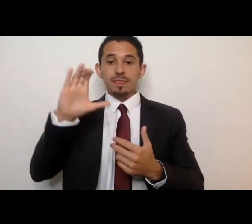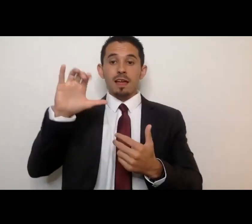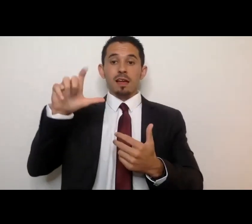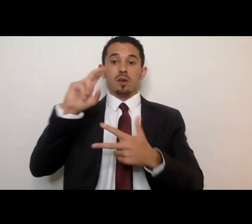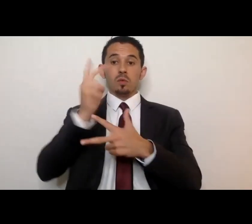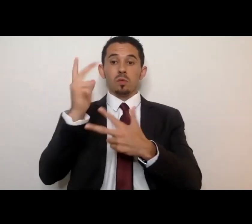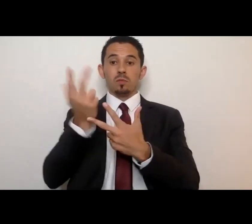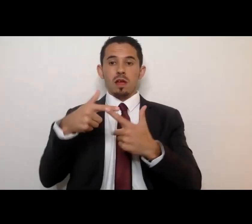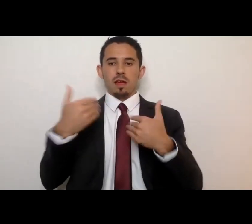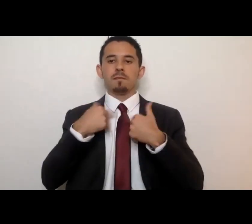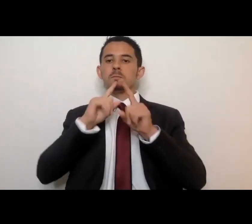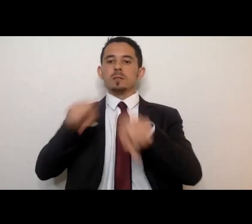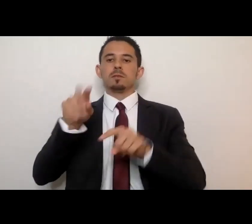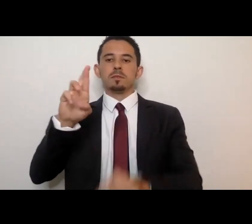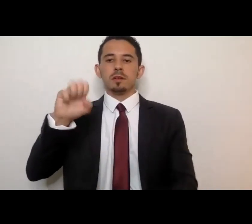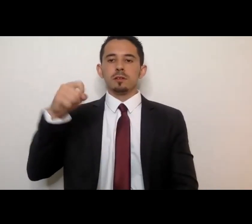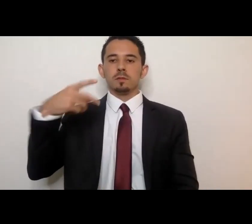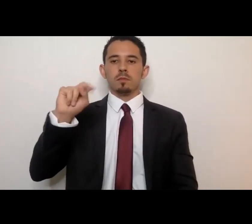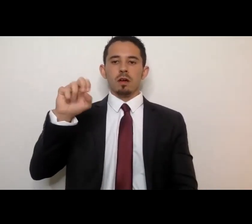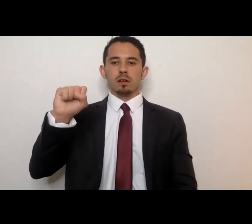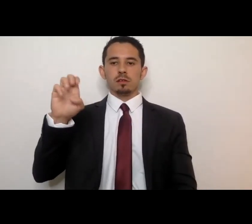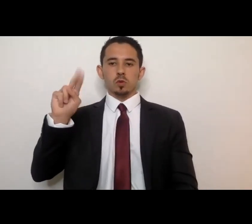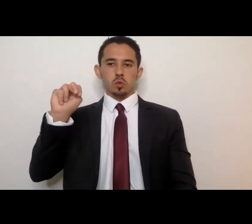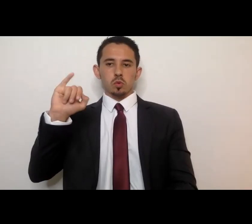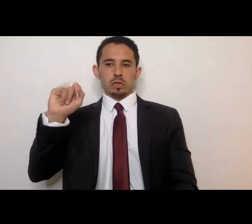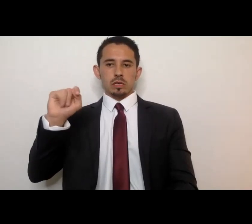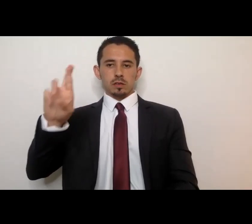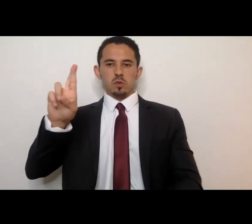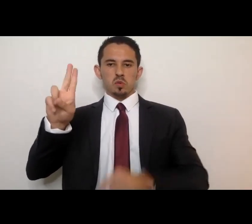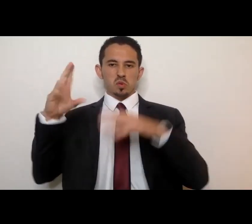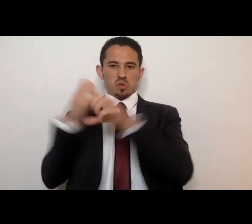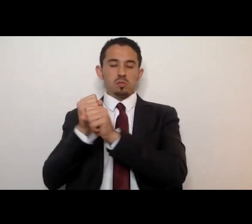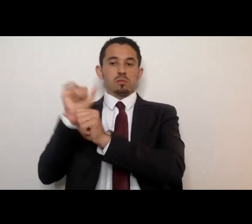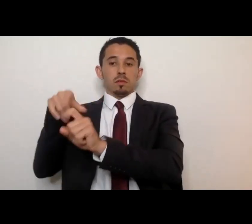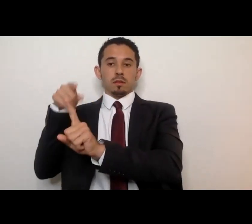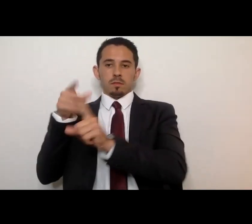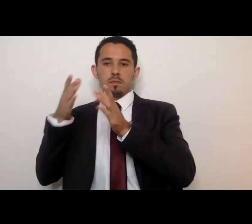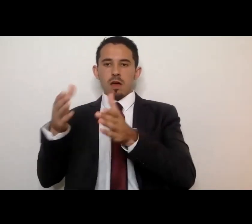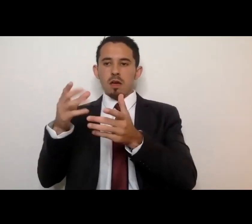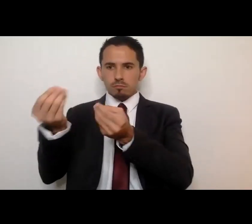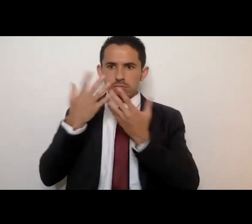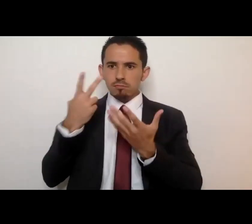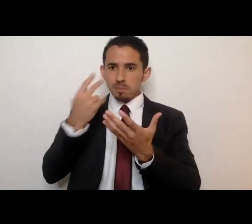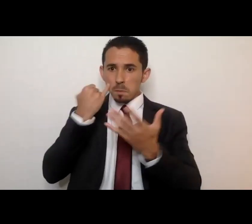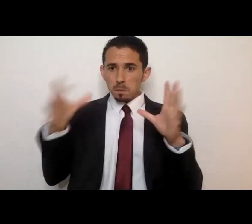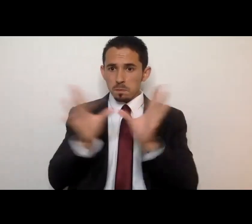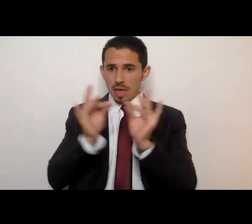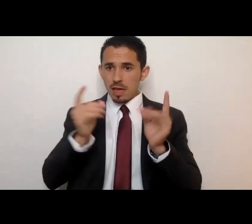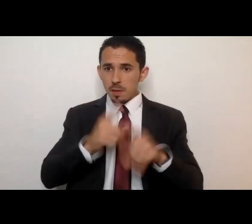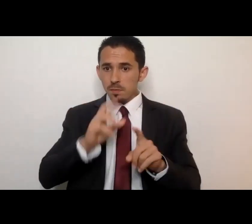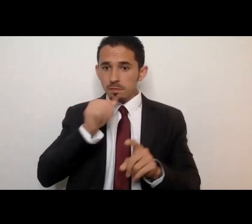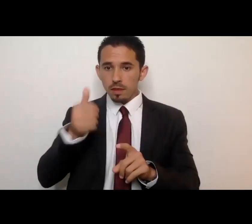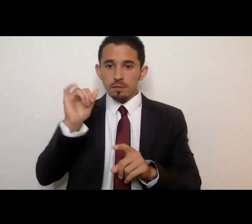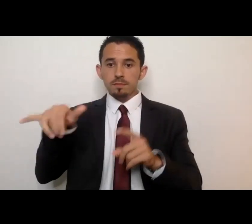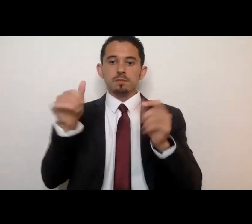increases from there to show the binding has happened. Cycles 2 and 3 have a reaction response unit along the side there to